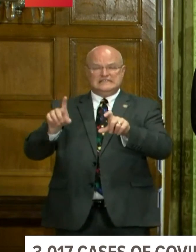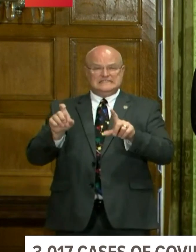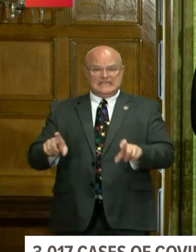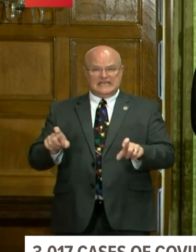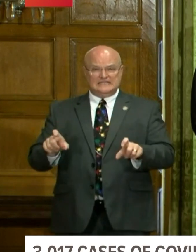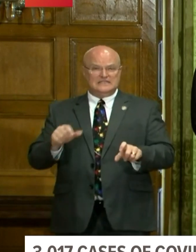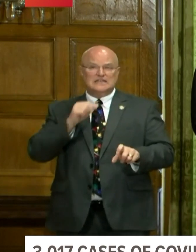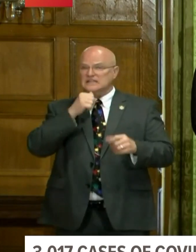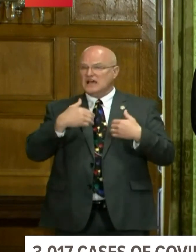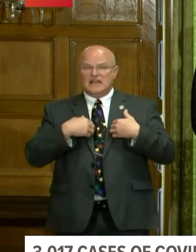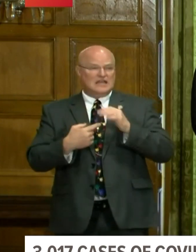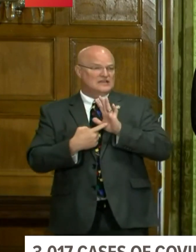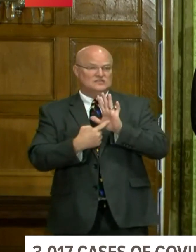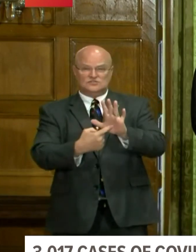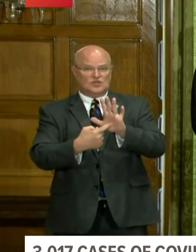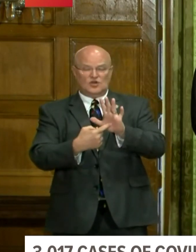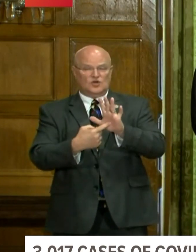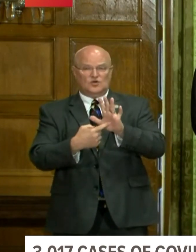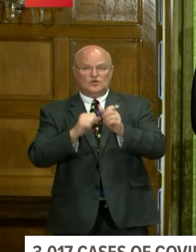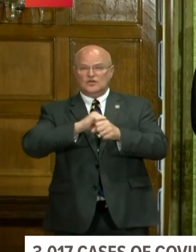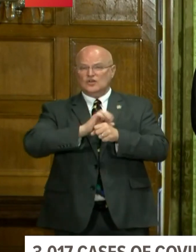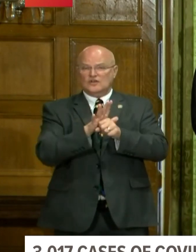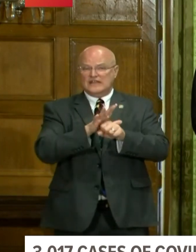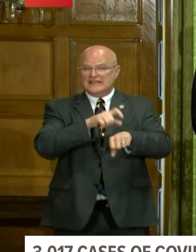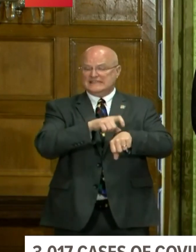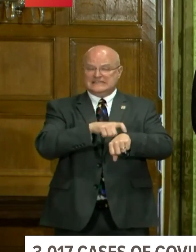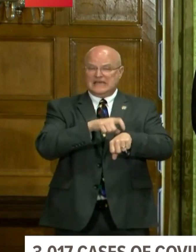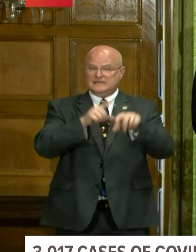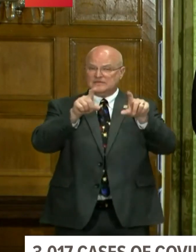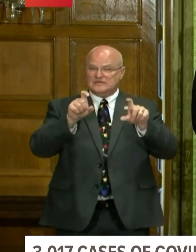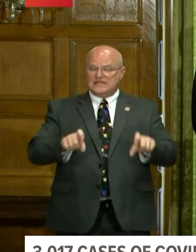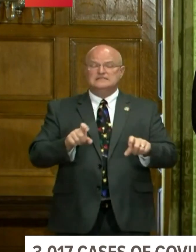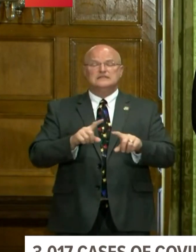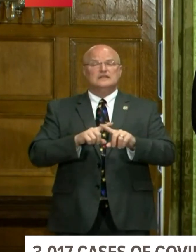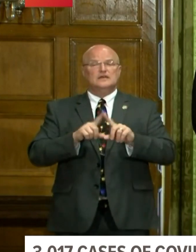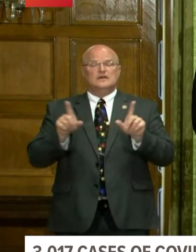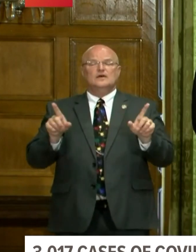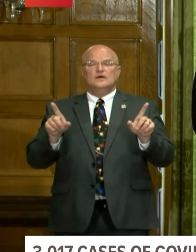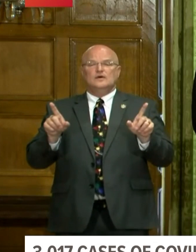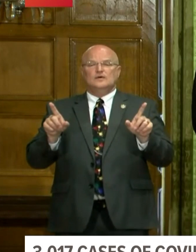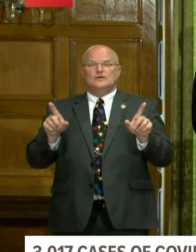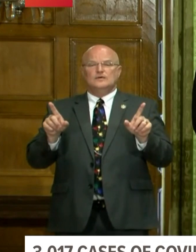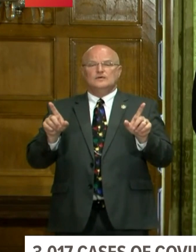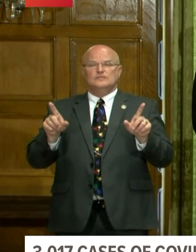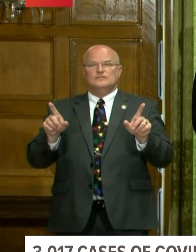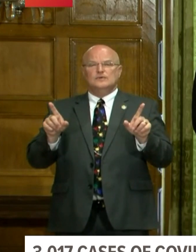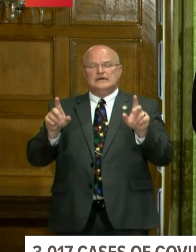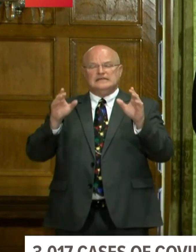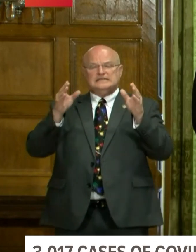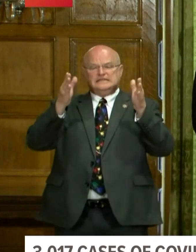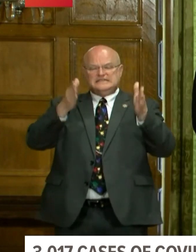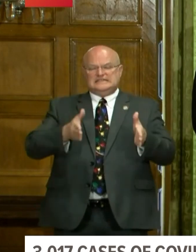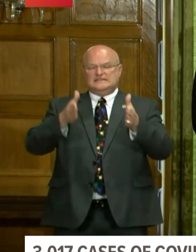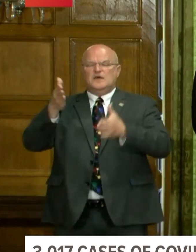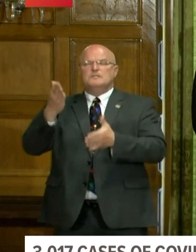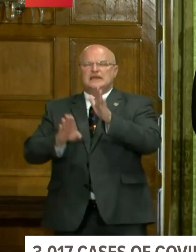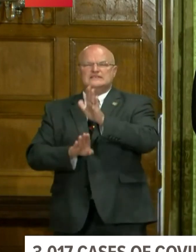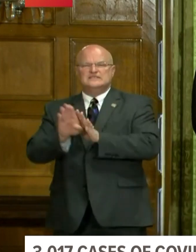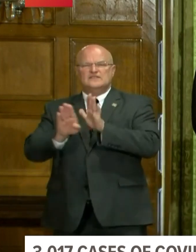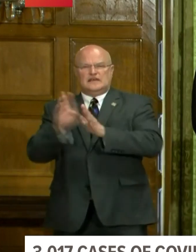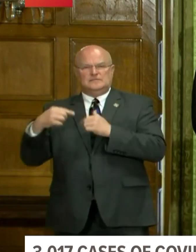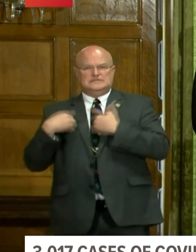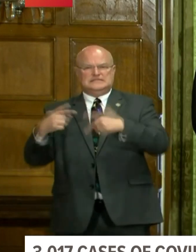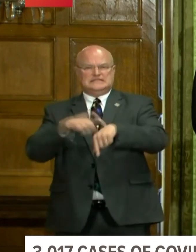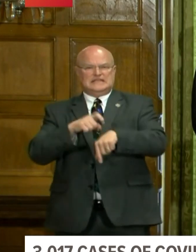tested did not have symptoms at the time that they were tested, but individuals may have developed symptoms